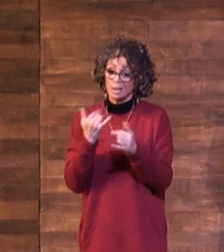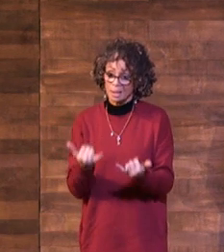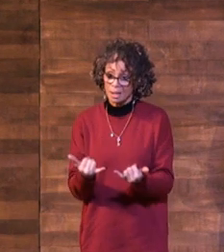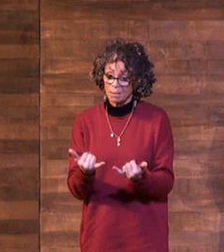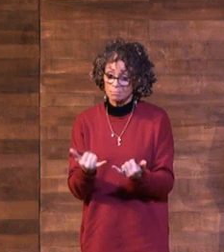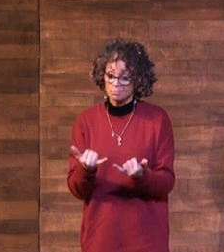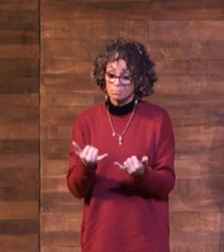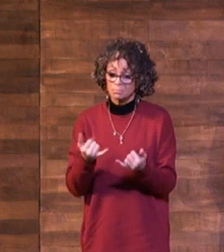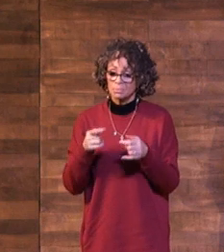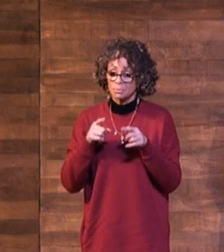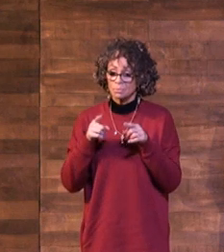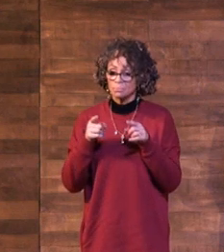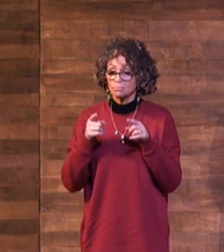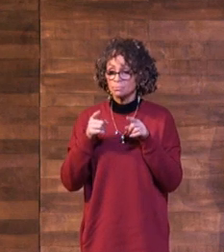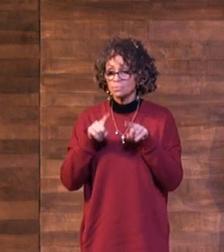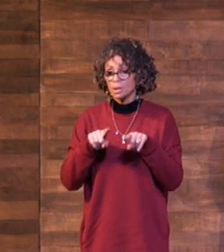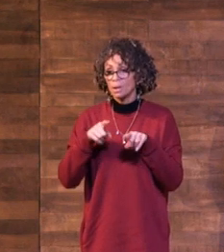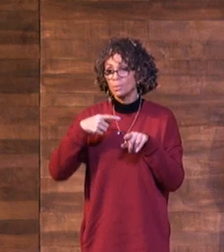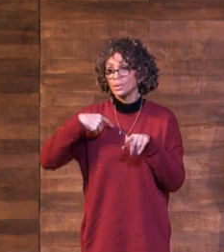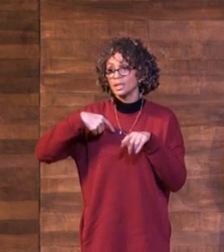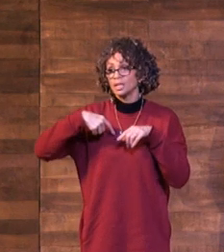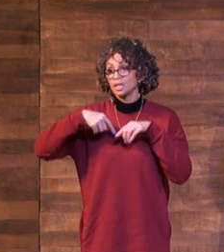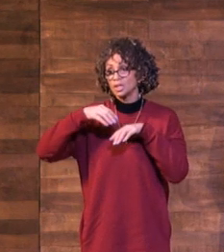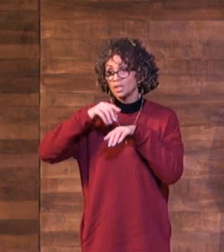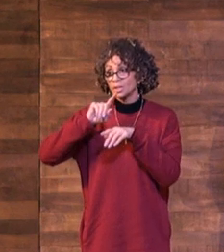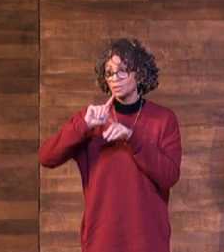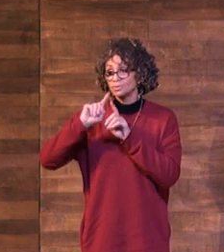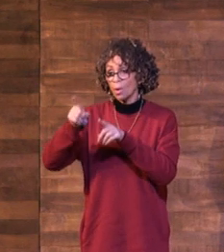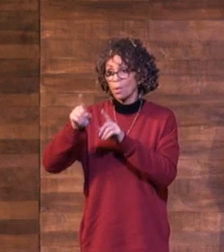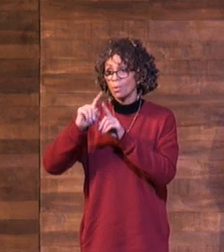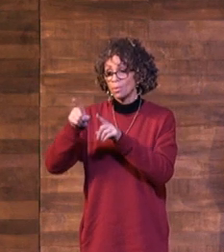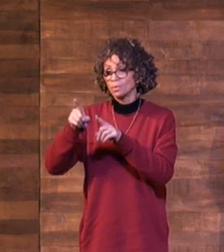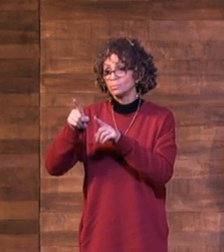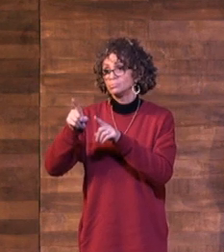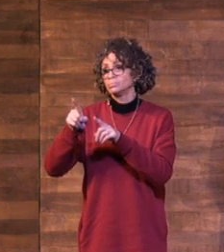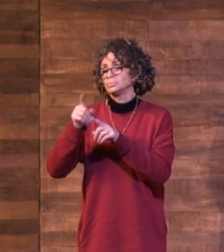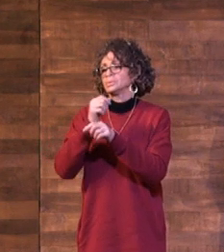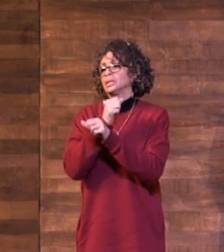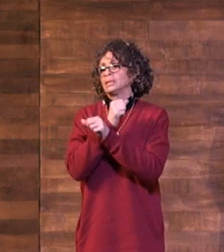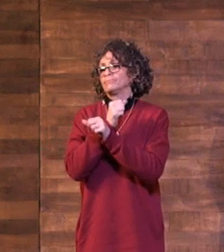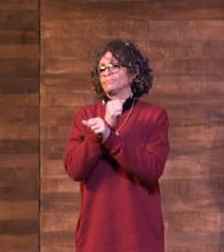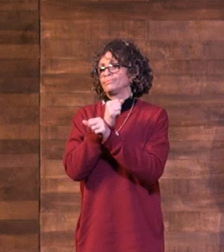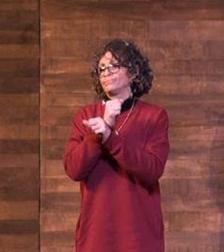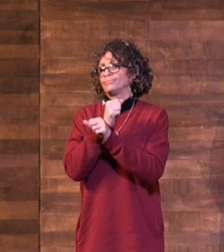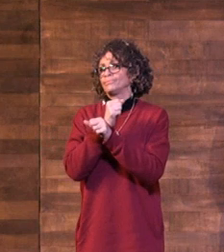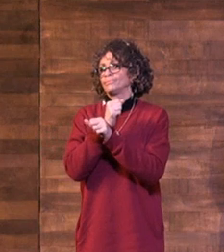will bless us and keep us safe from the evil one. These things I ask